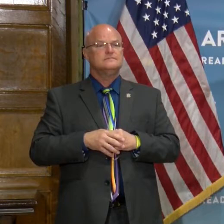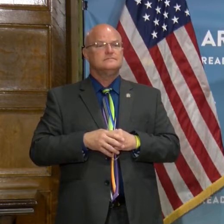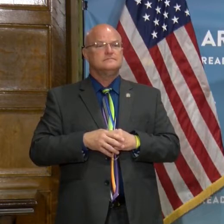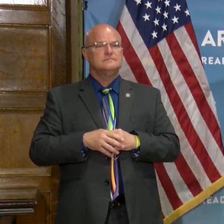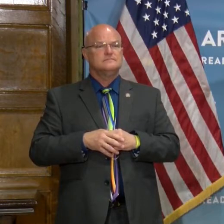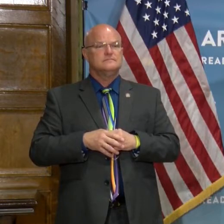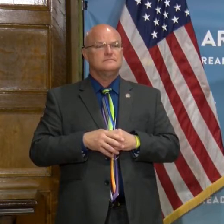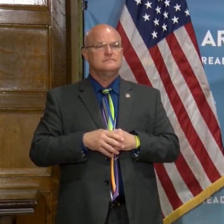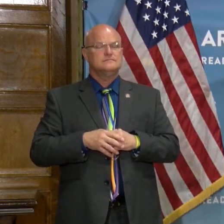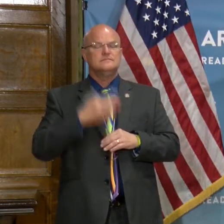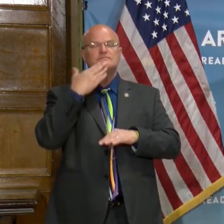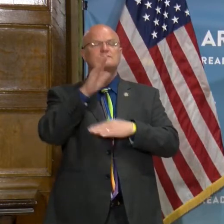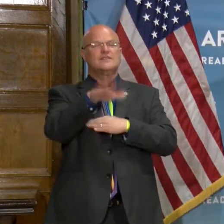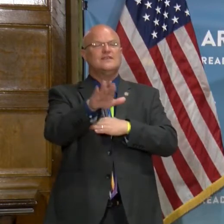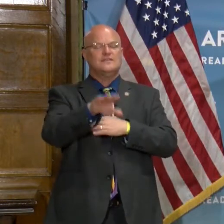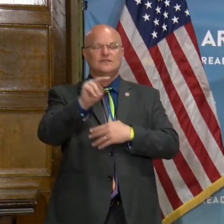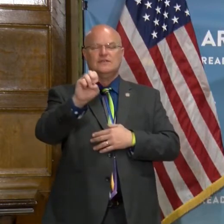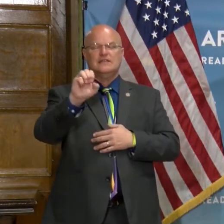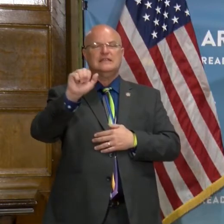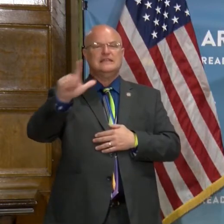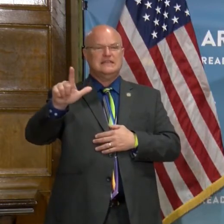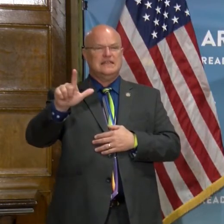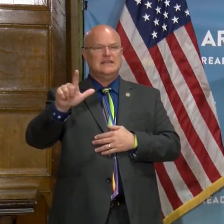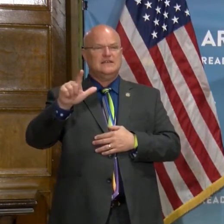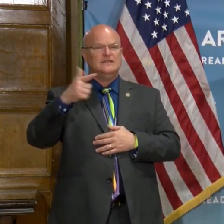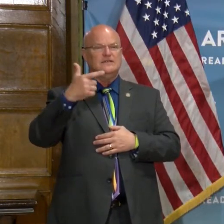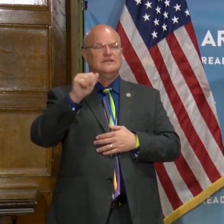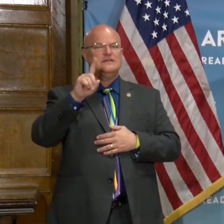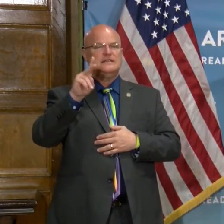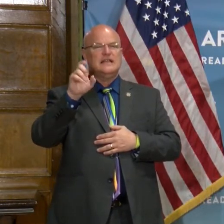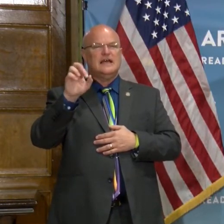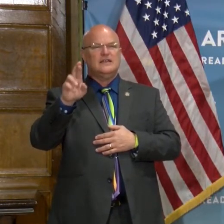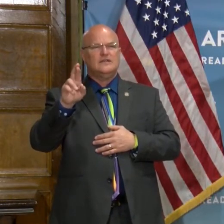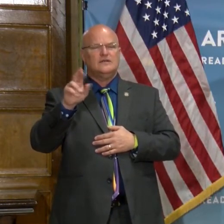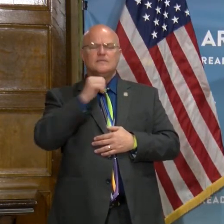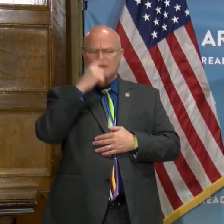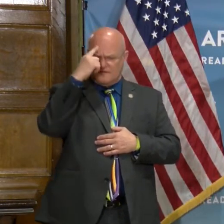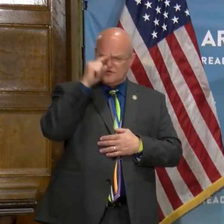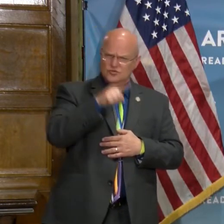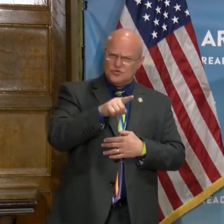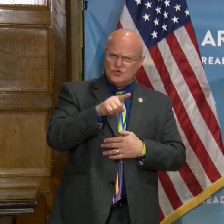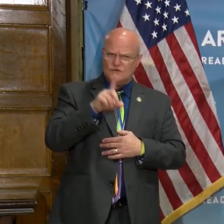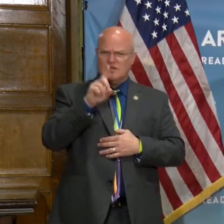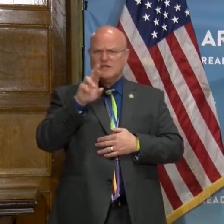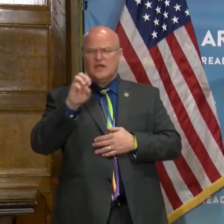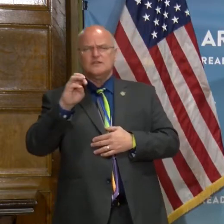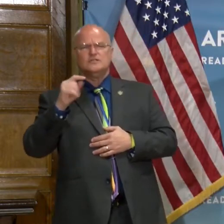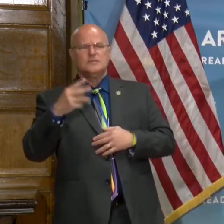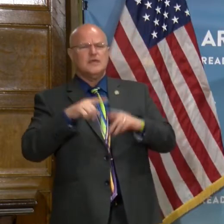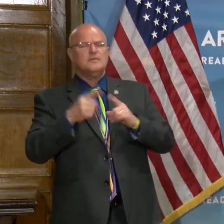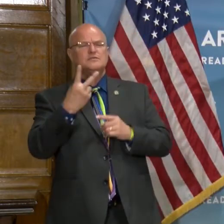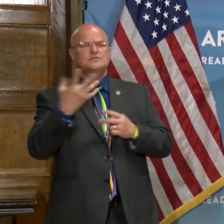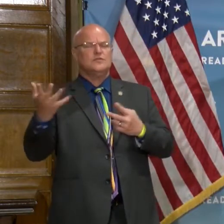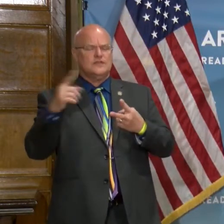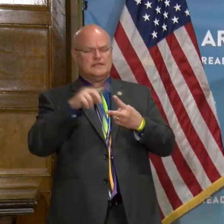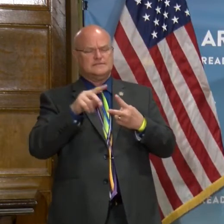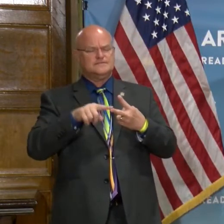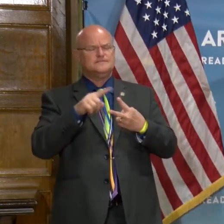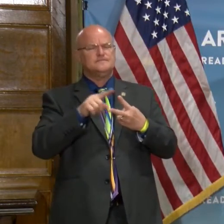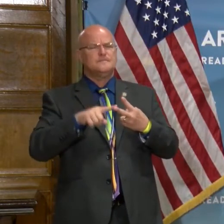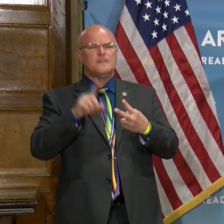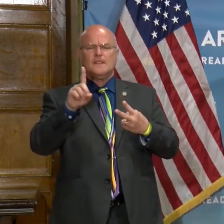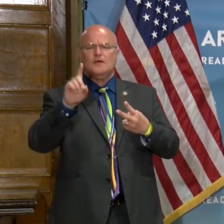Yeah, good afternoon, Governor Neil Gleitner at KGNP down in Hot Springs. And I'm not sure if this is for you or for Dr. Smith, but two things on the numbers. Of